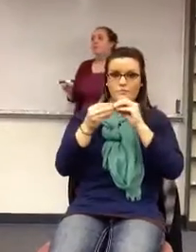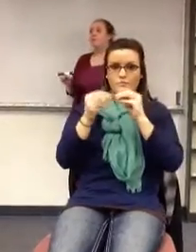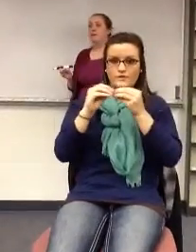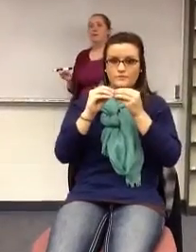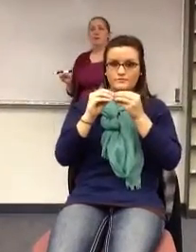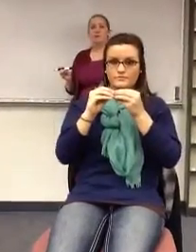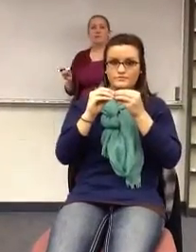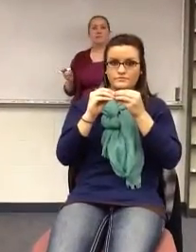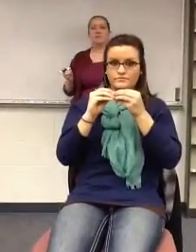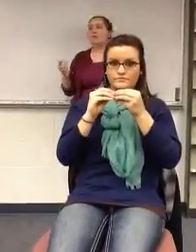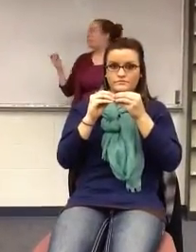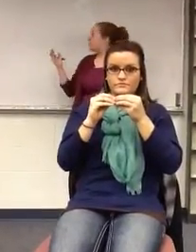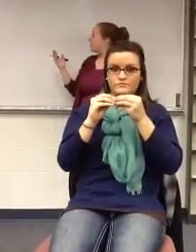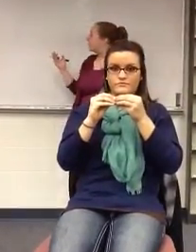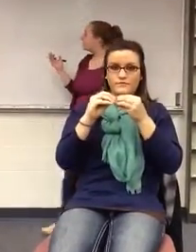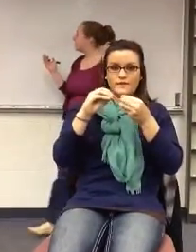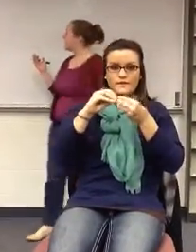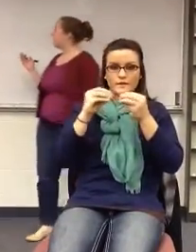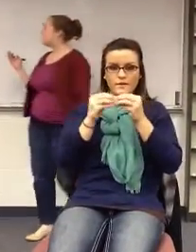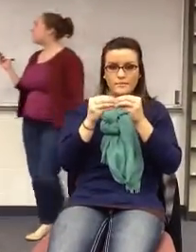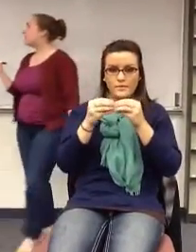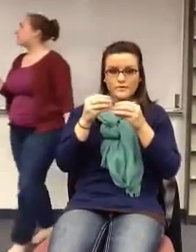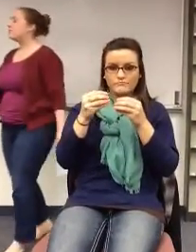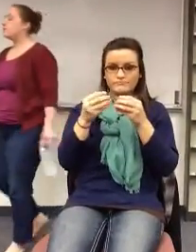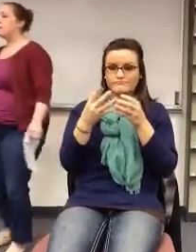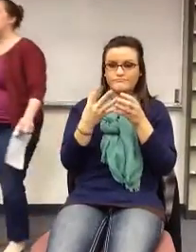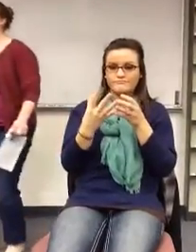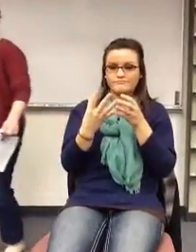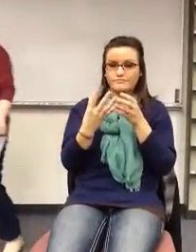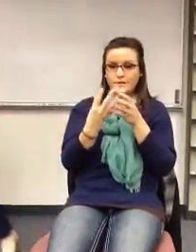What number are we missing? What would I need this last set for?